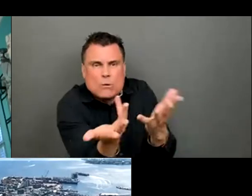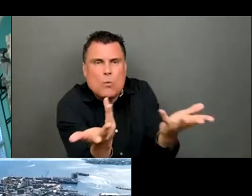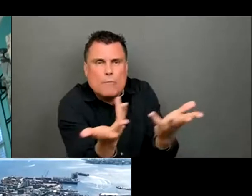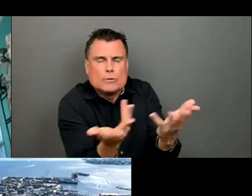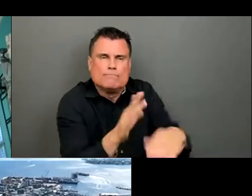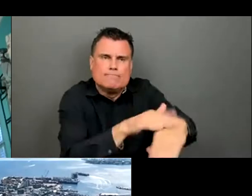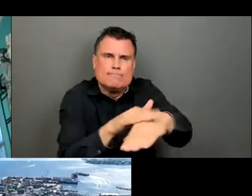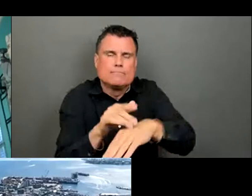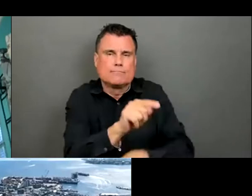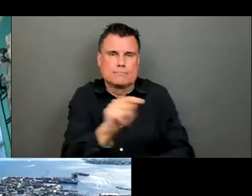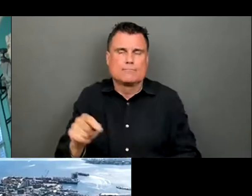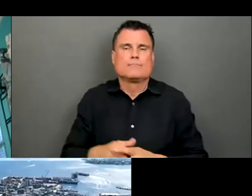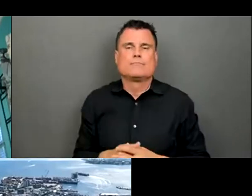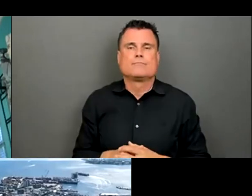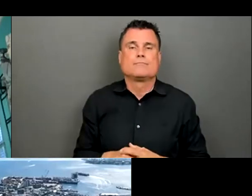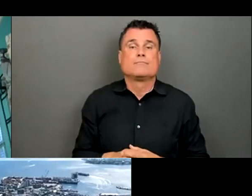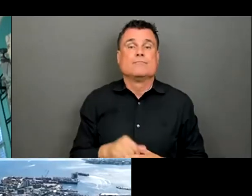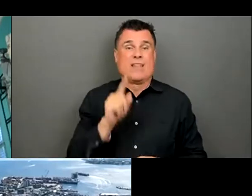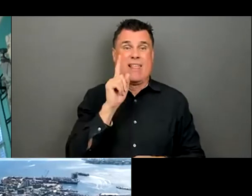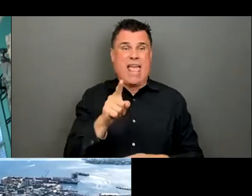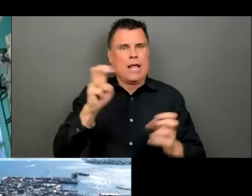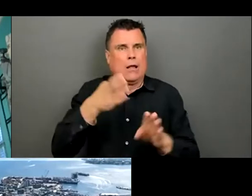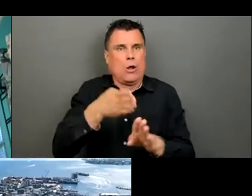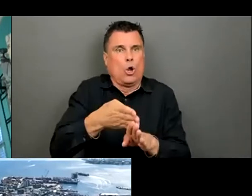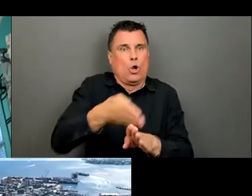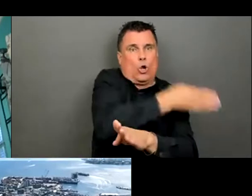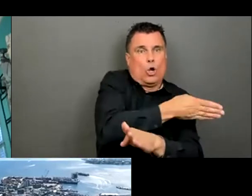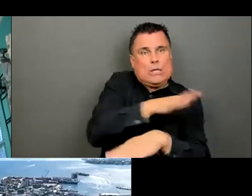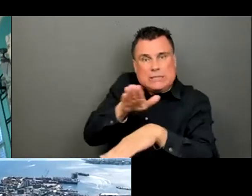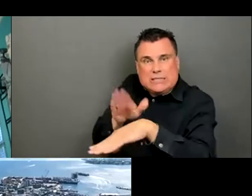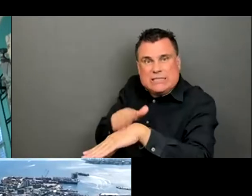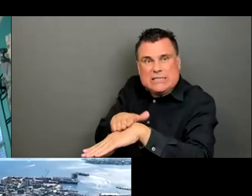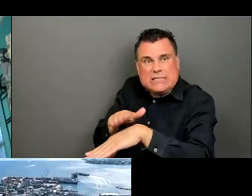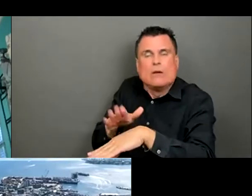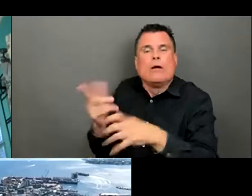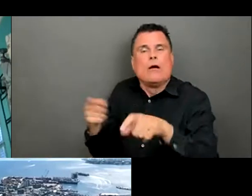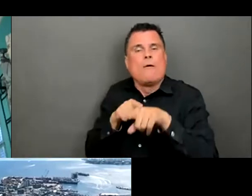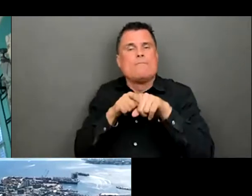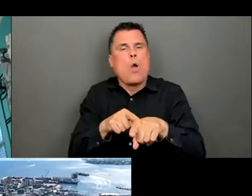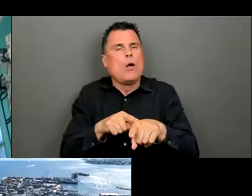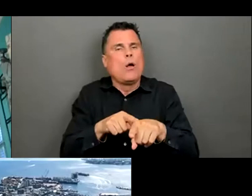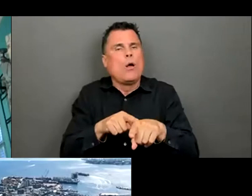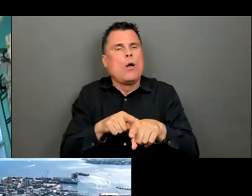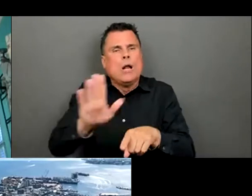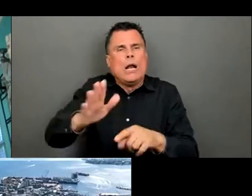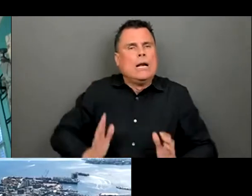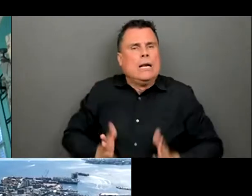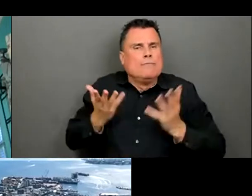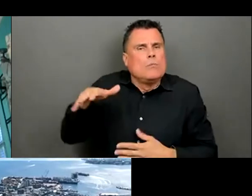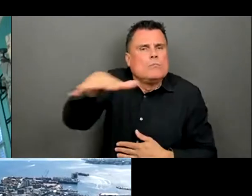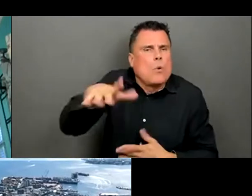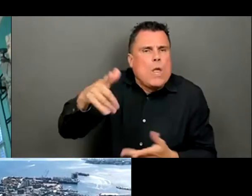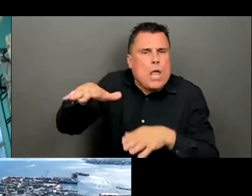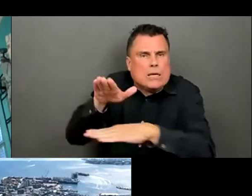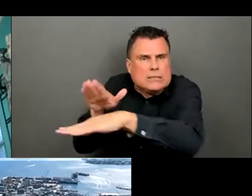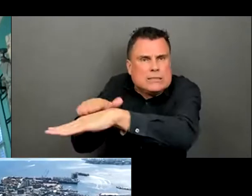is based on geographical area division. It means a large information